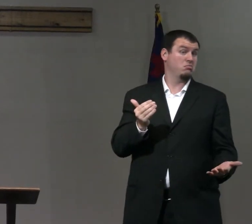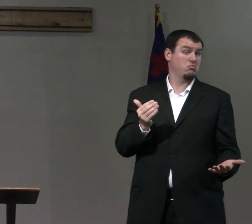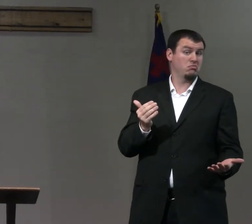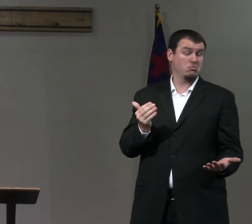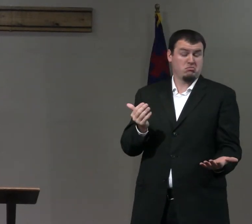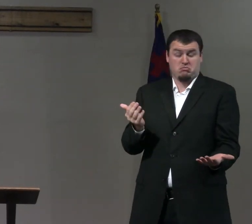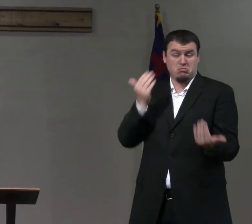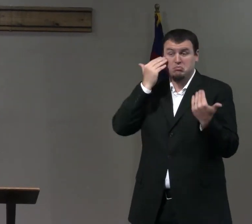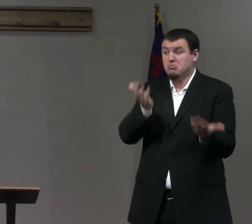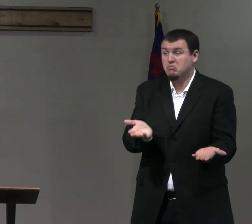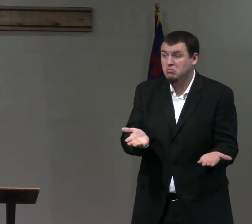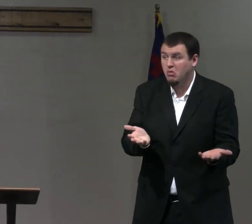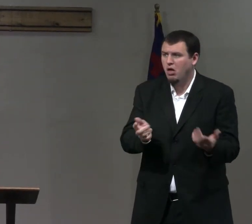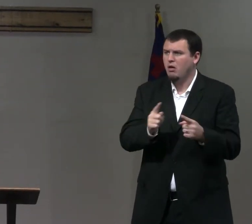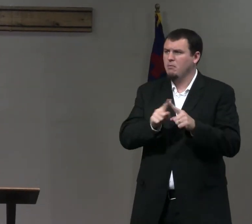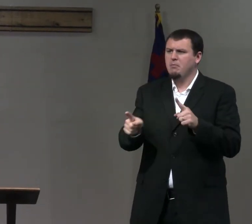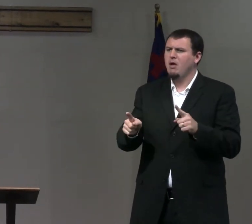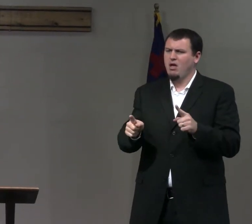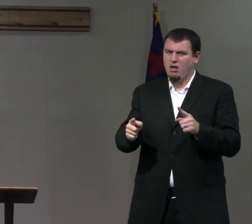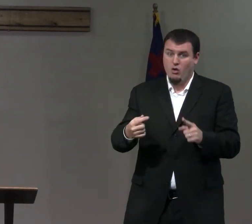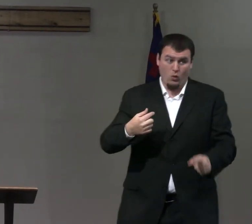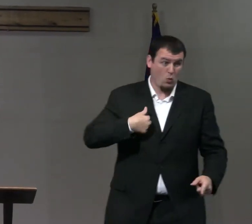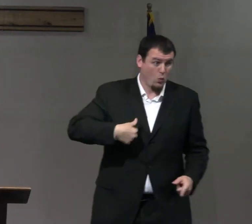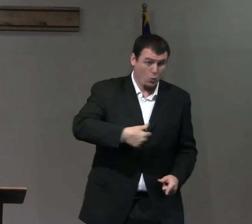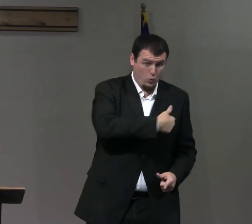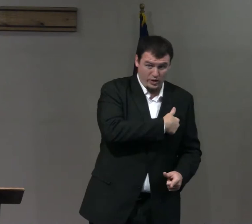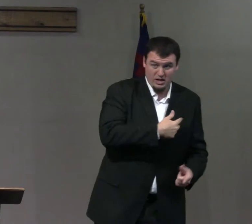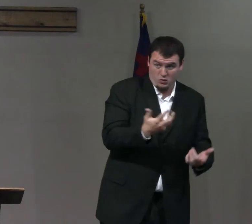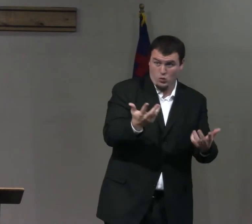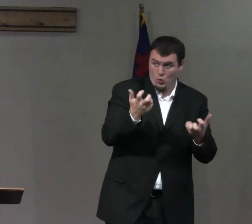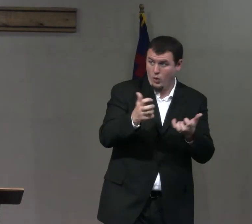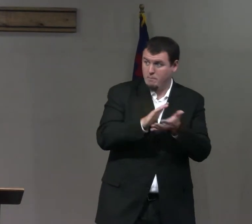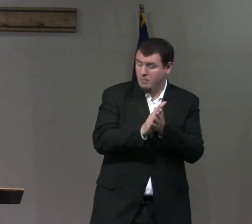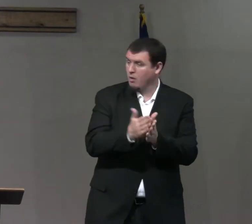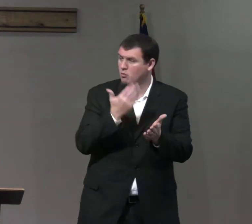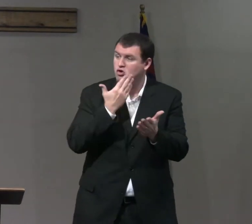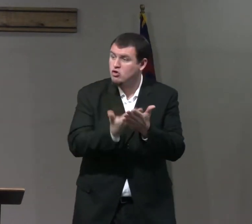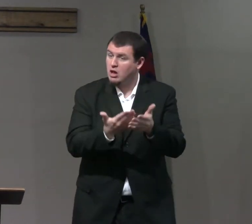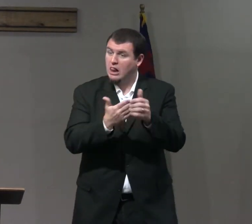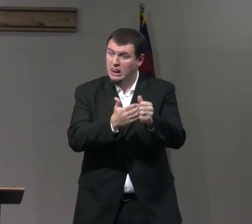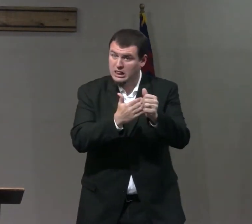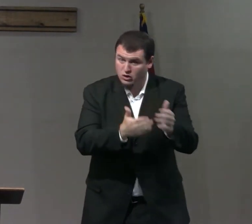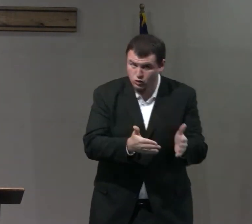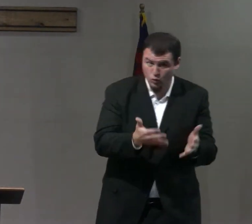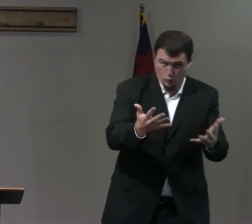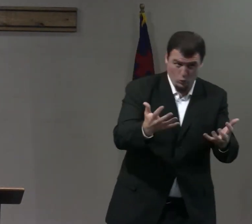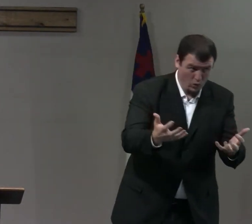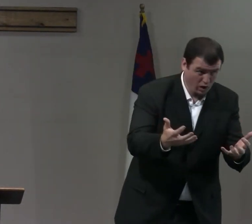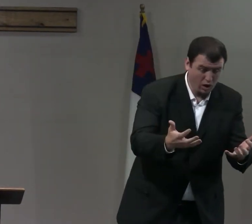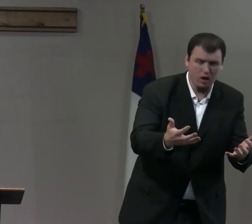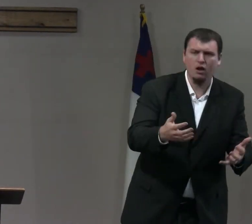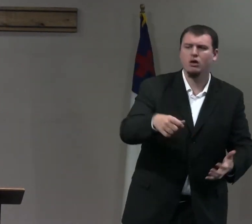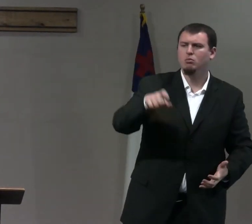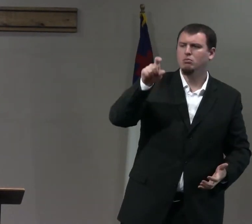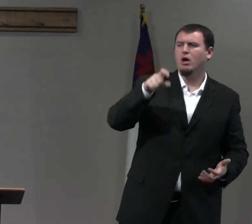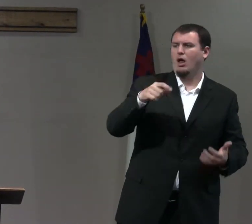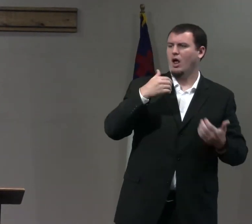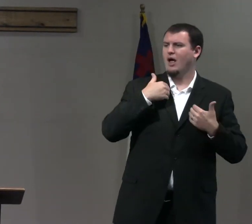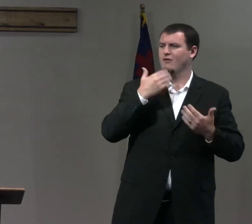lying? Could they be lying? I mean, I don't know. But we want to become good leaders,